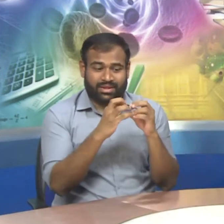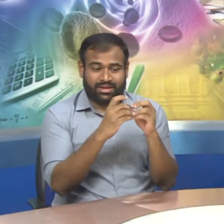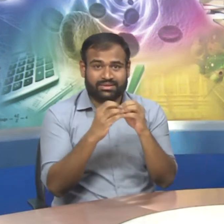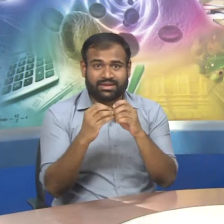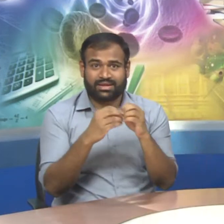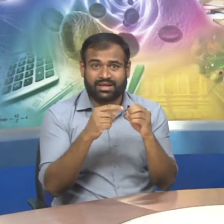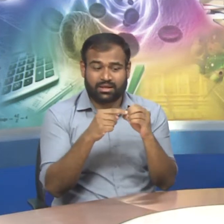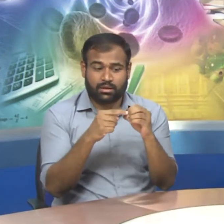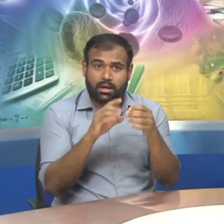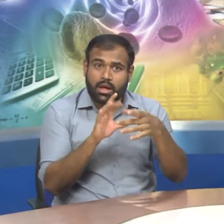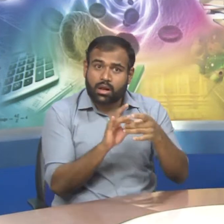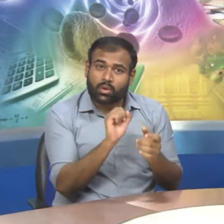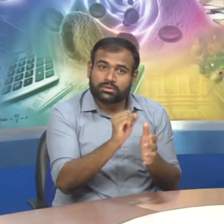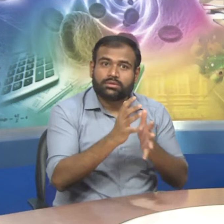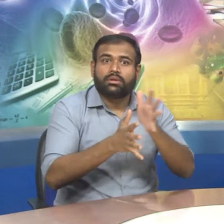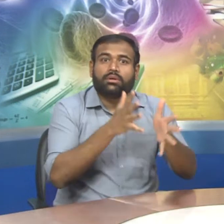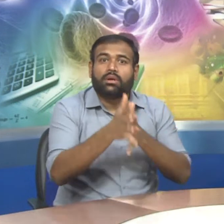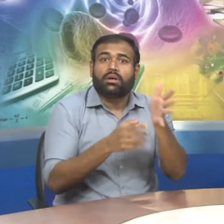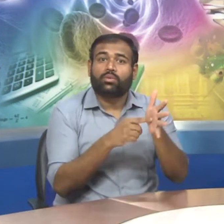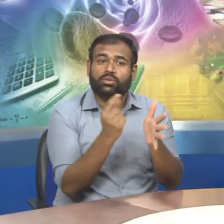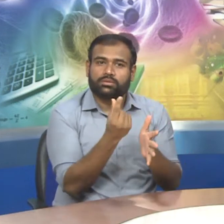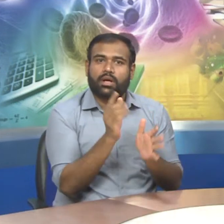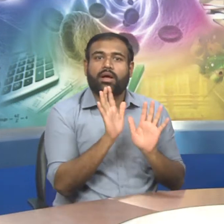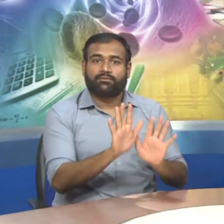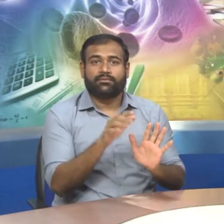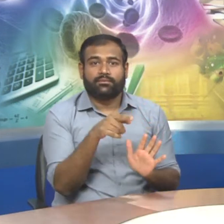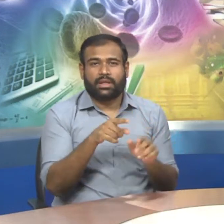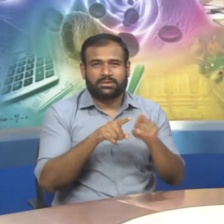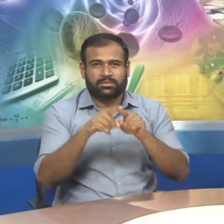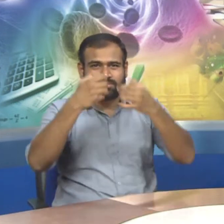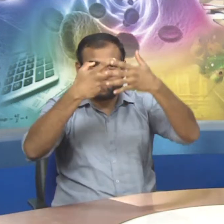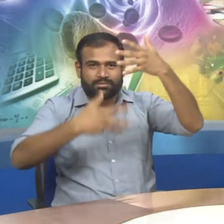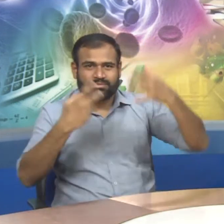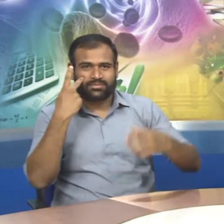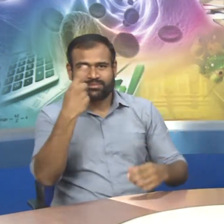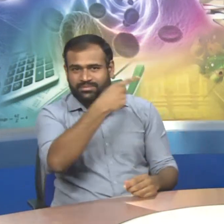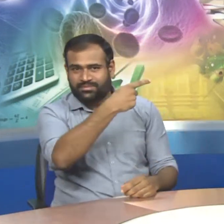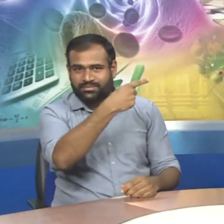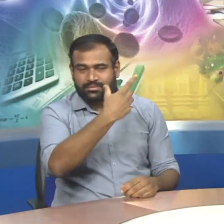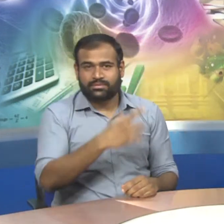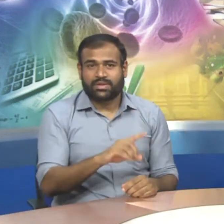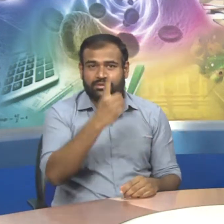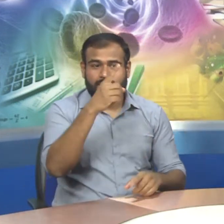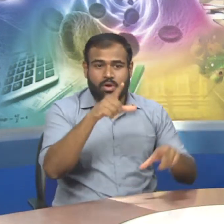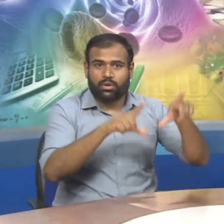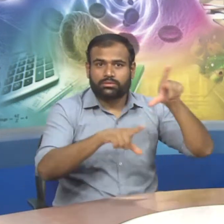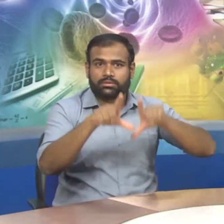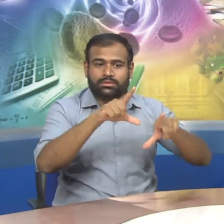And this is the third type. And this signs with finger spelled letters as the hand shape are used.